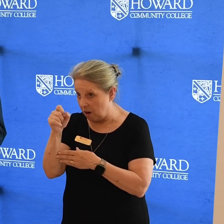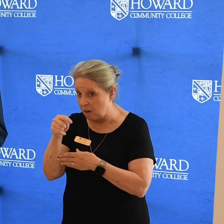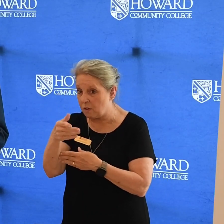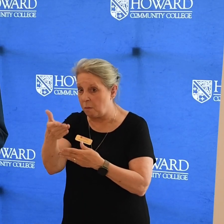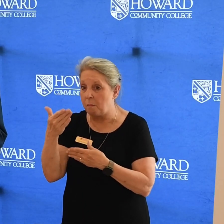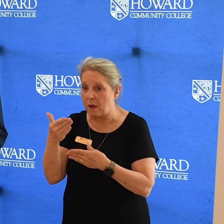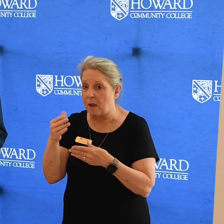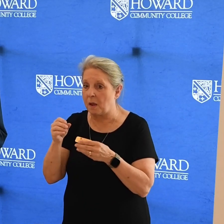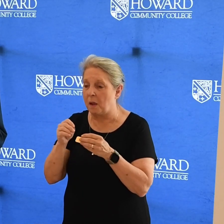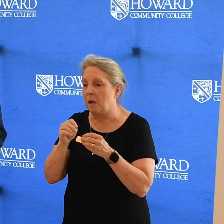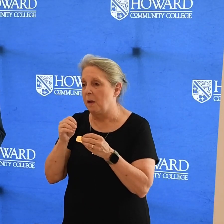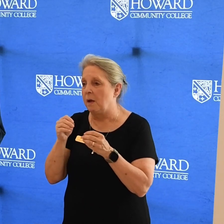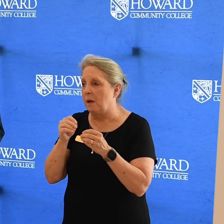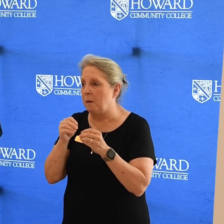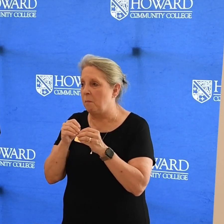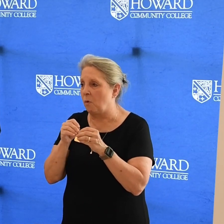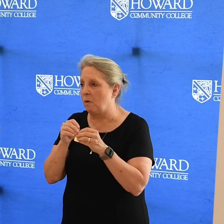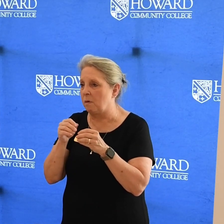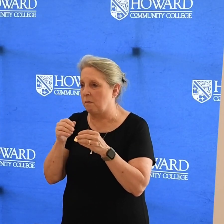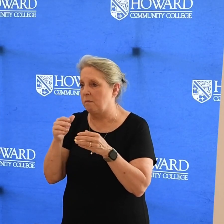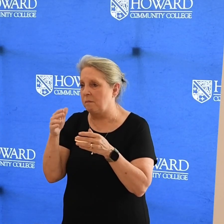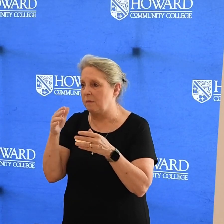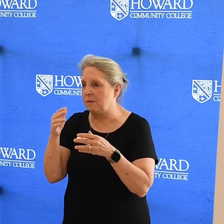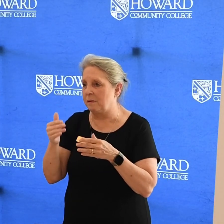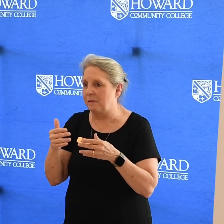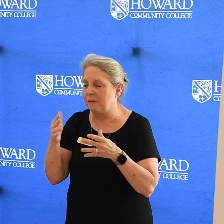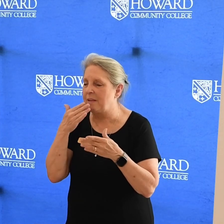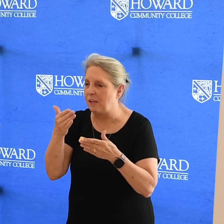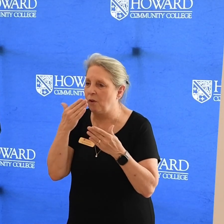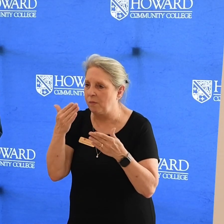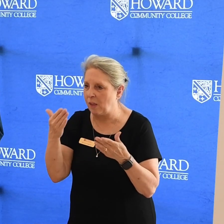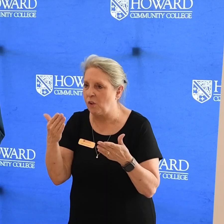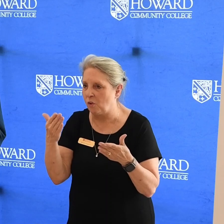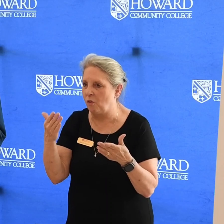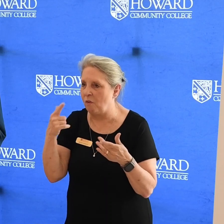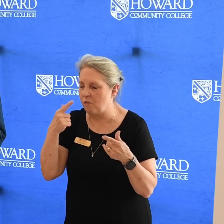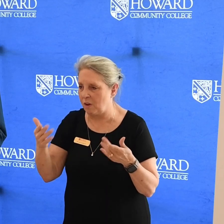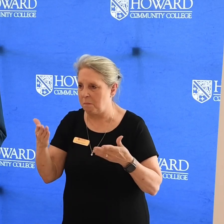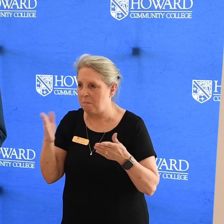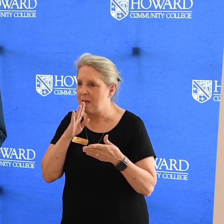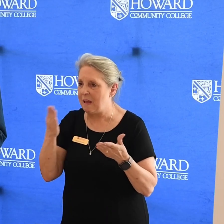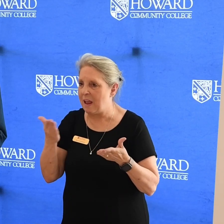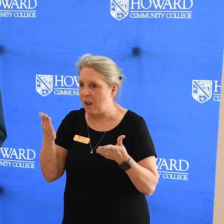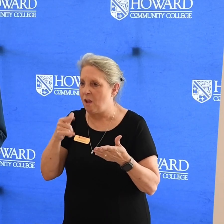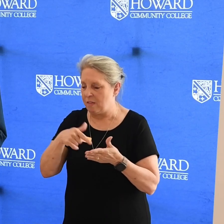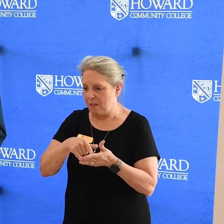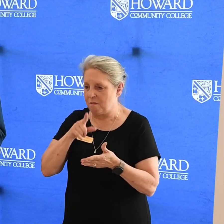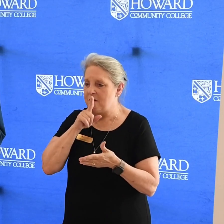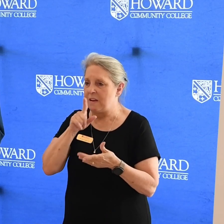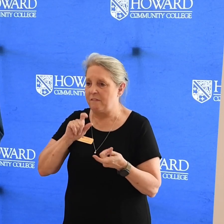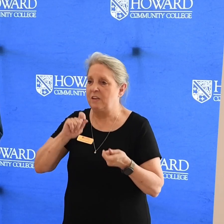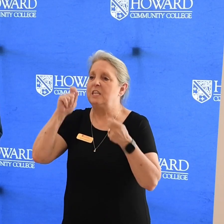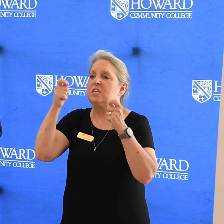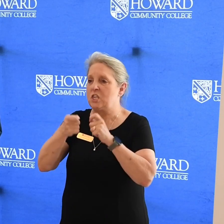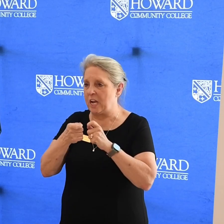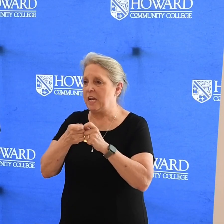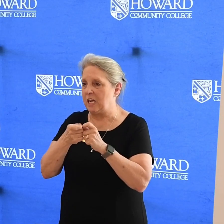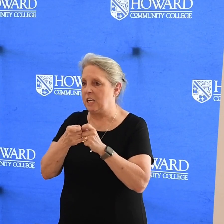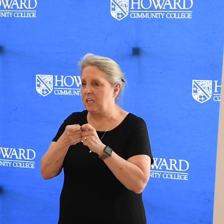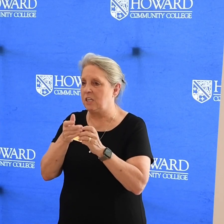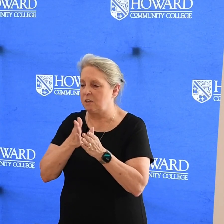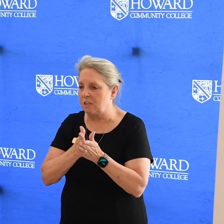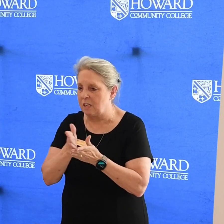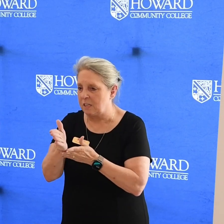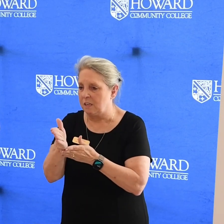for a much more festive time. But thank you, thank you, thank you for being here. This will definitely change the trajectory of so